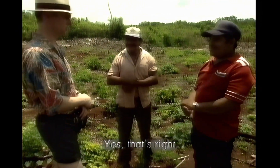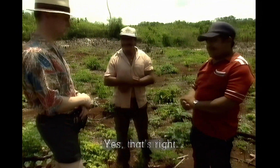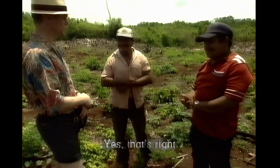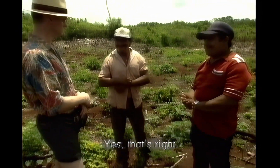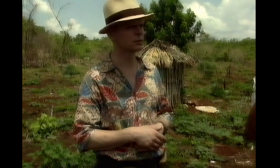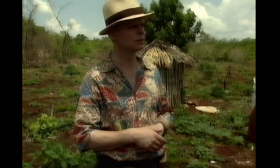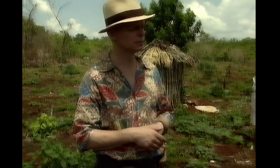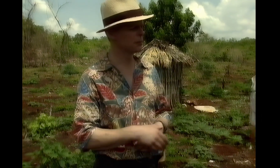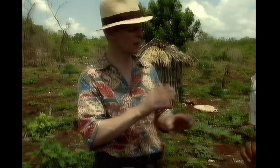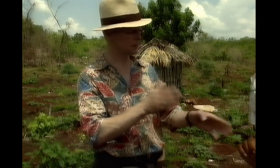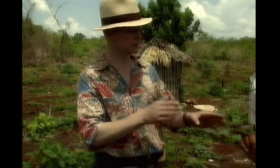right.